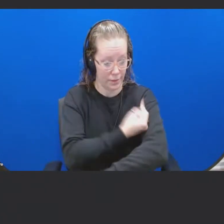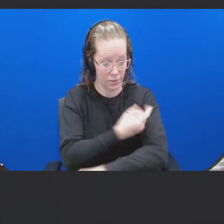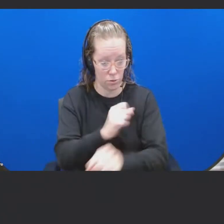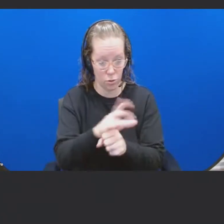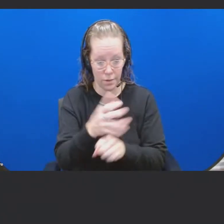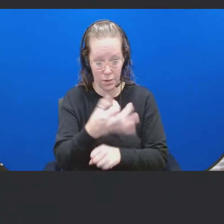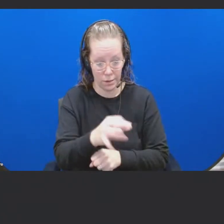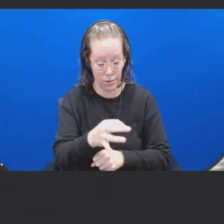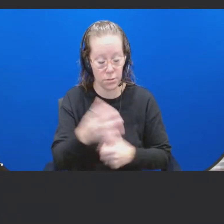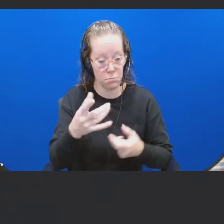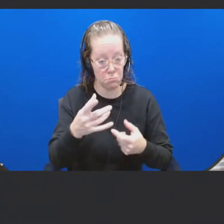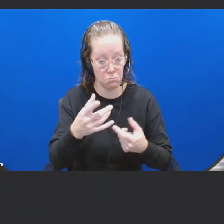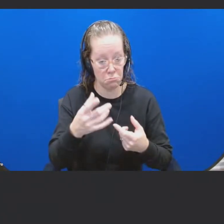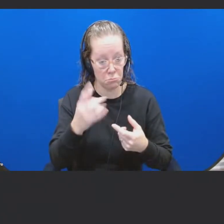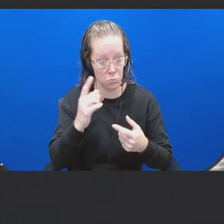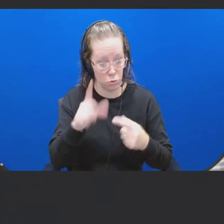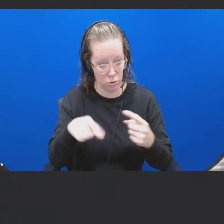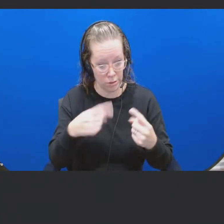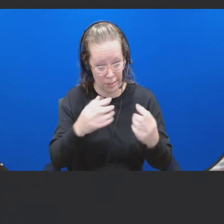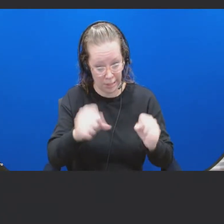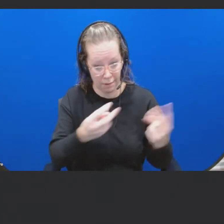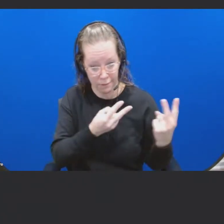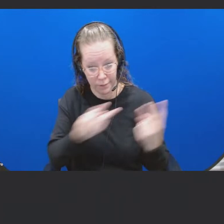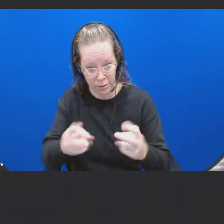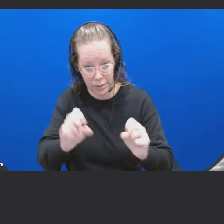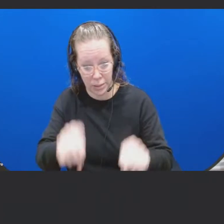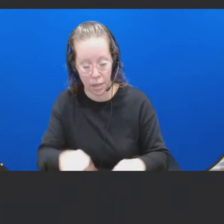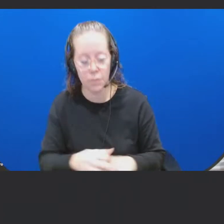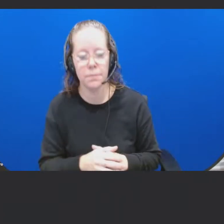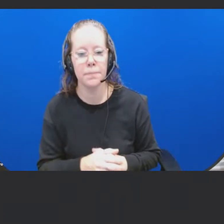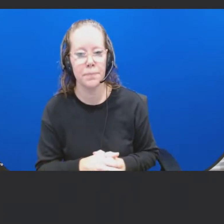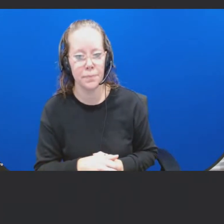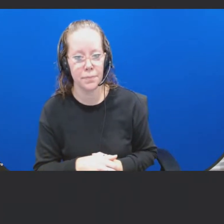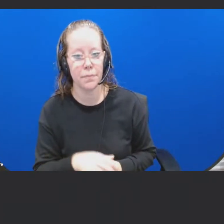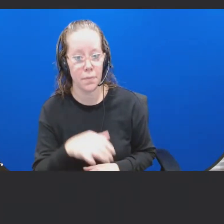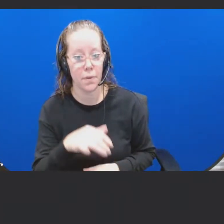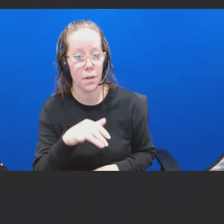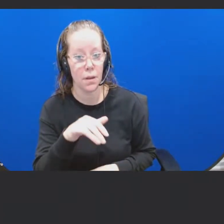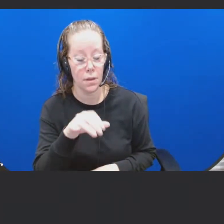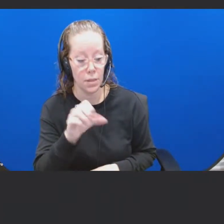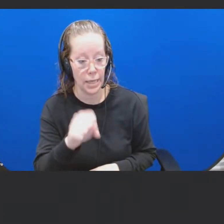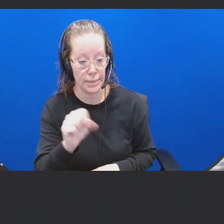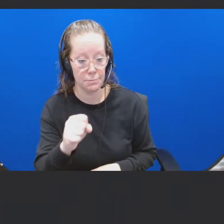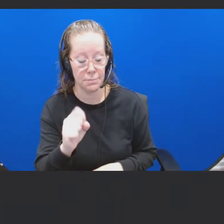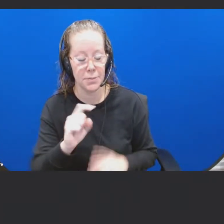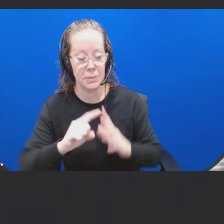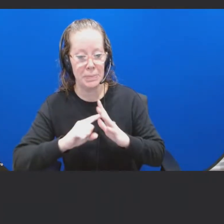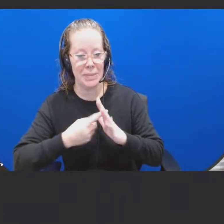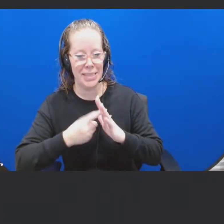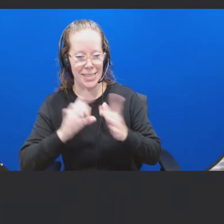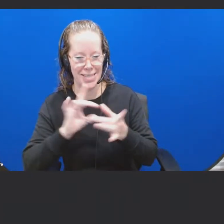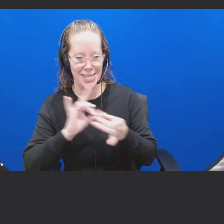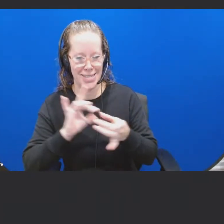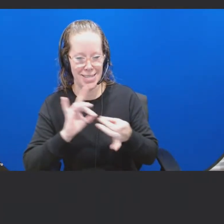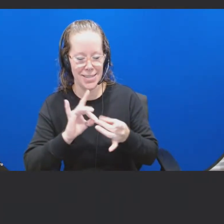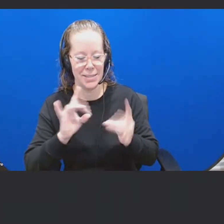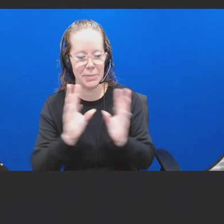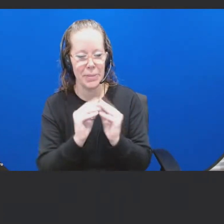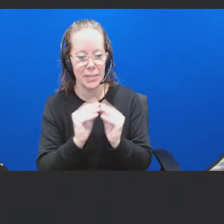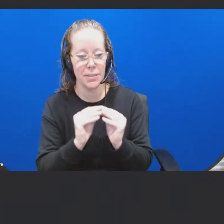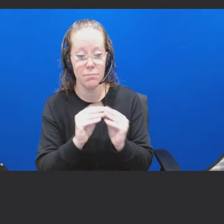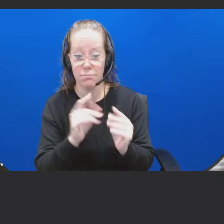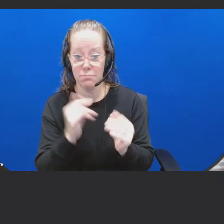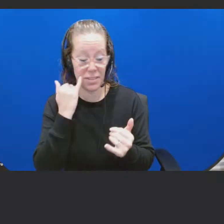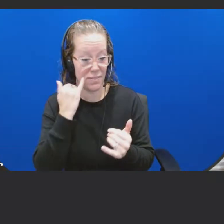when unvaccinated people will be allowed into the home? So as I mentioned earlier in the meeting, unvaccinated people